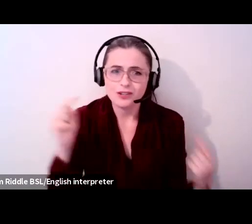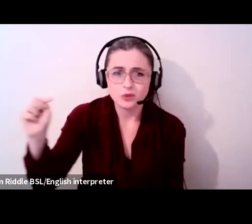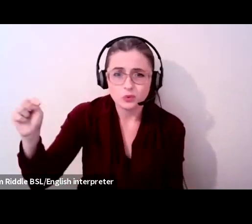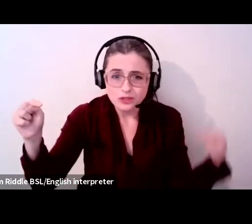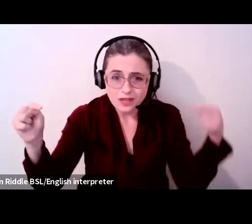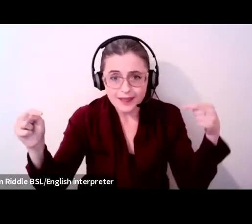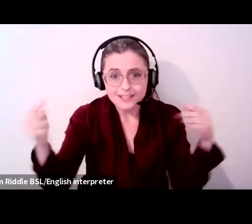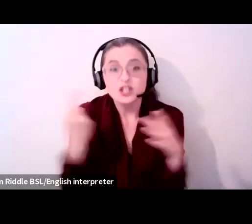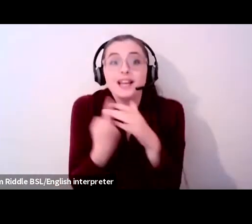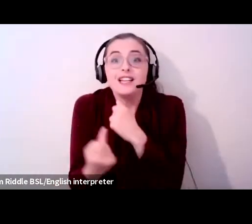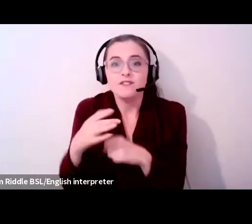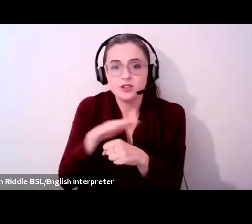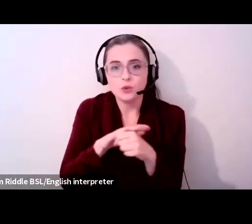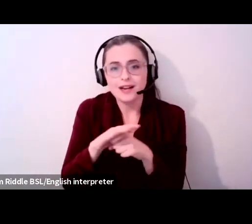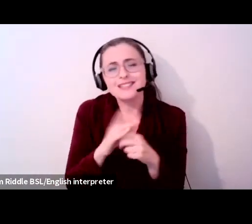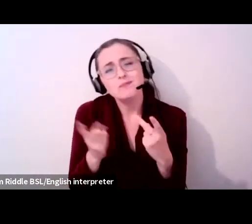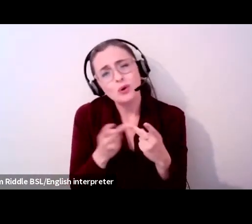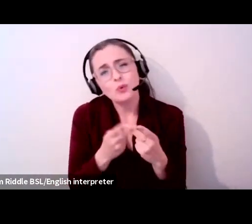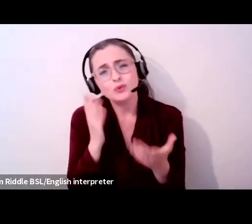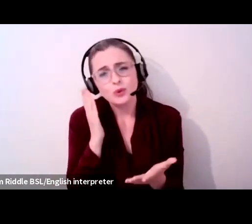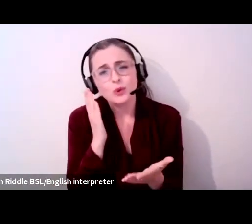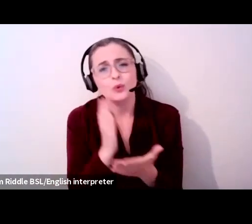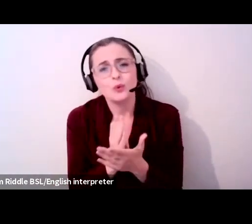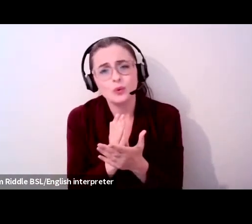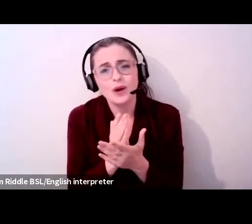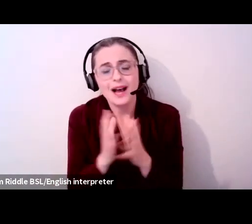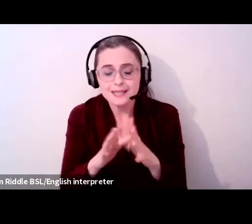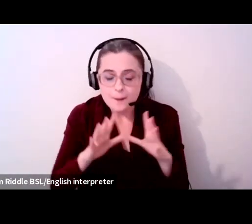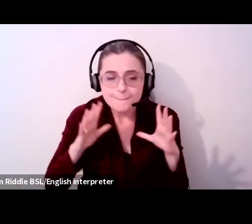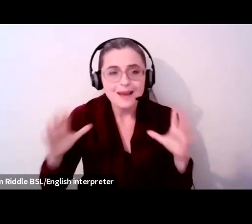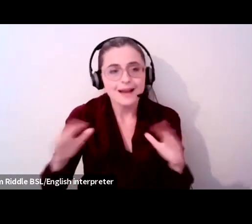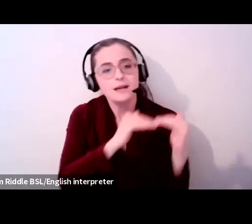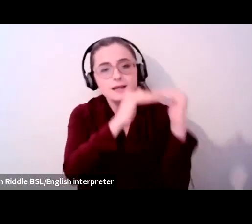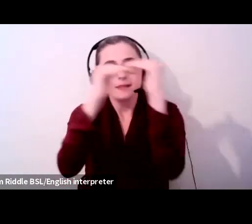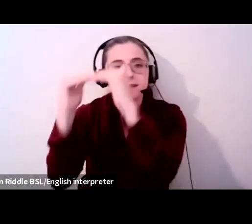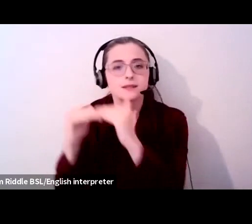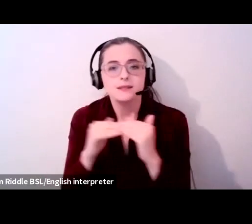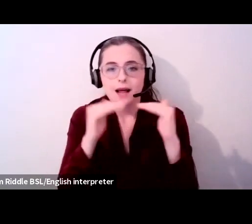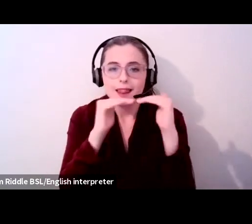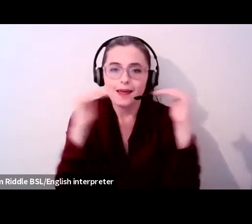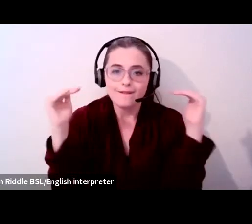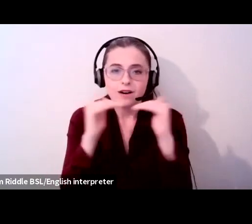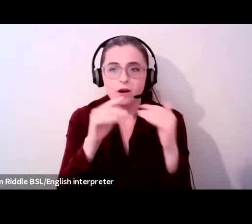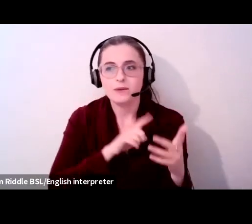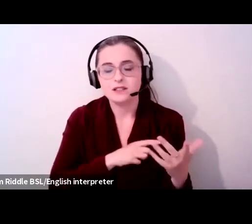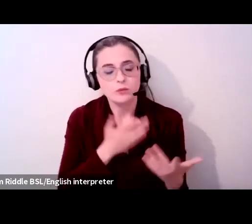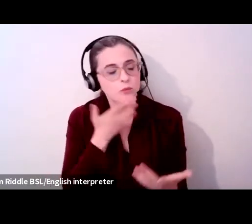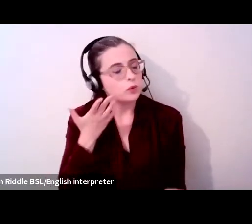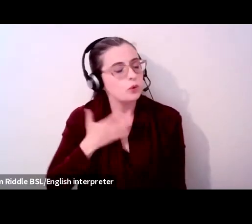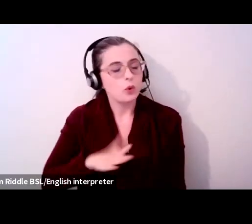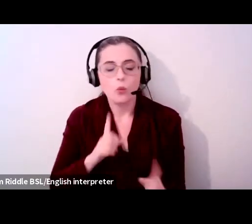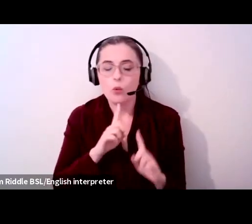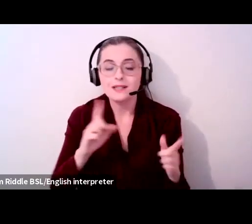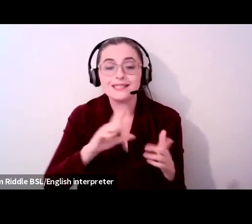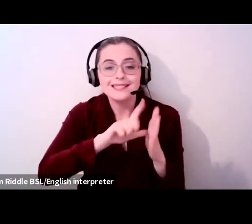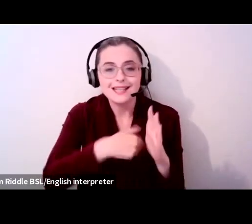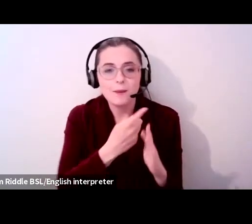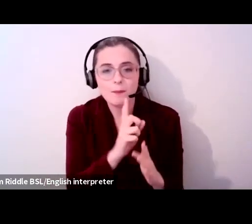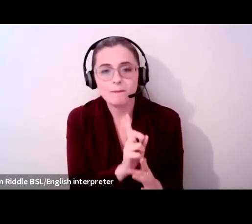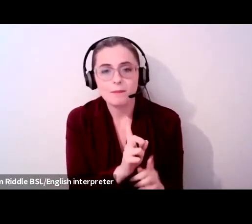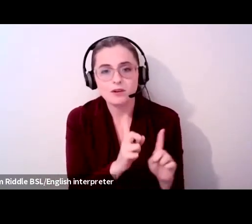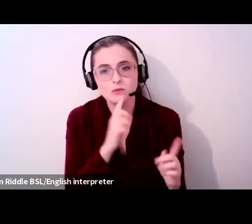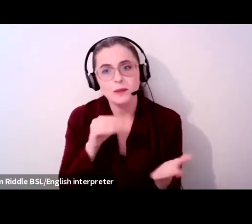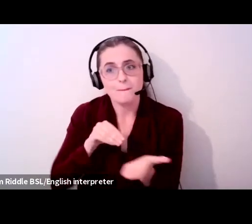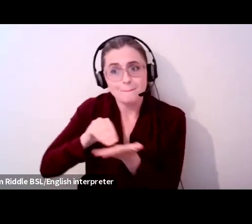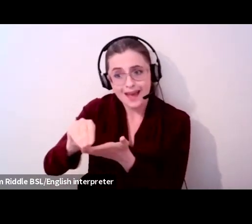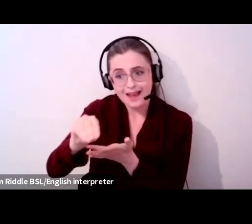in individual cases, but also at a bigger picture, because we really do not want disabled people